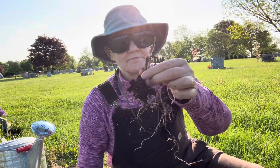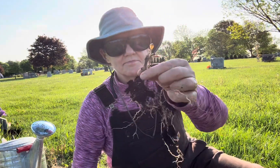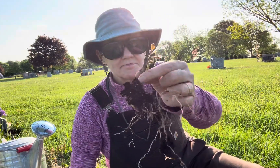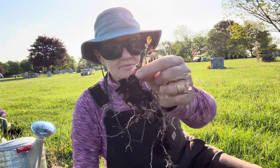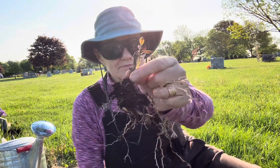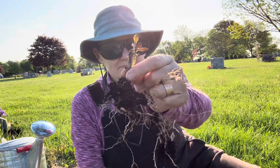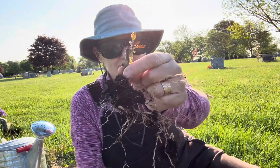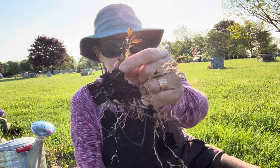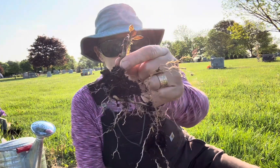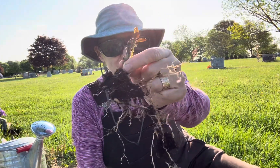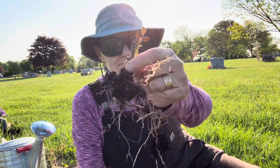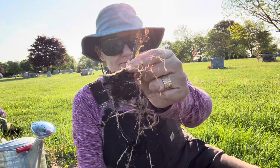See this?